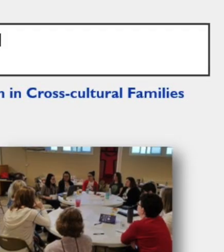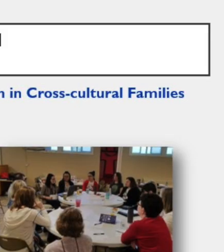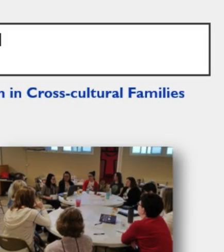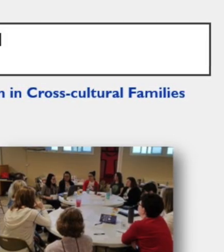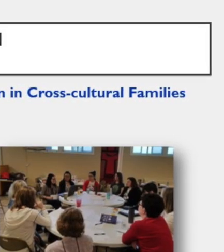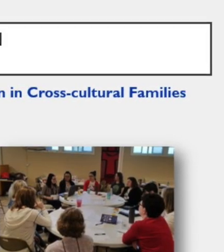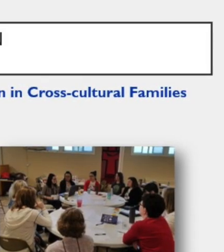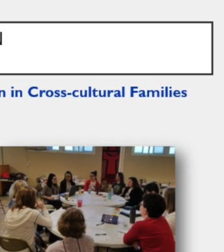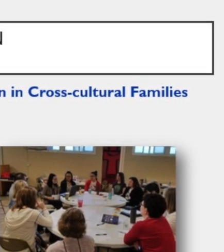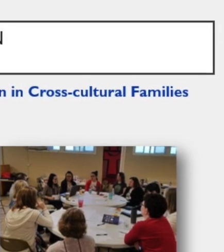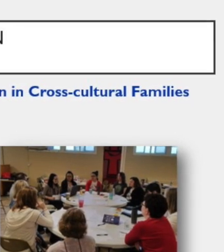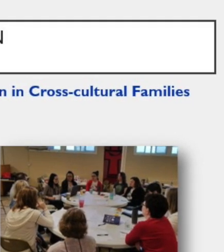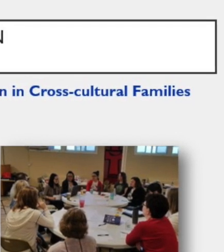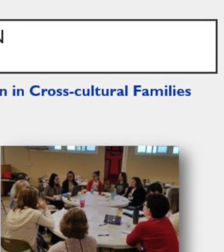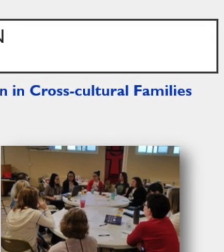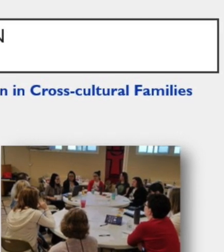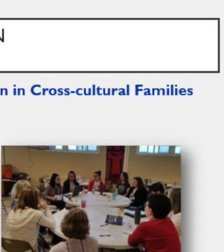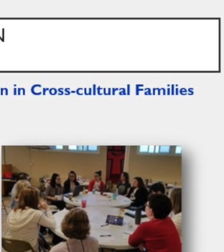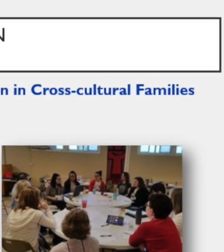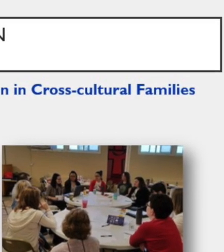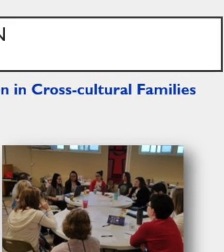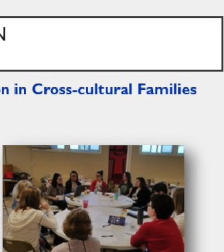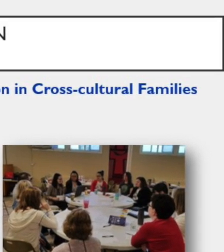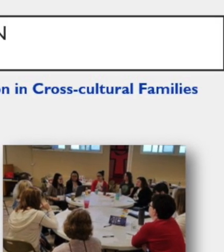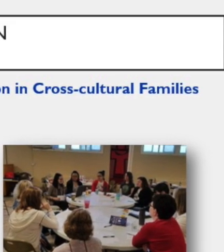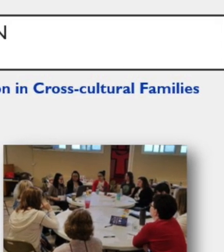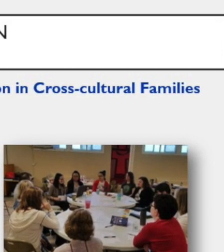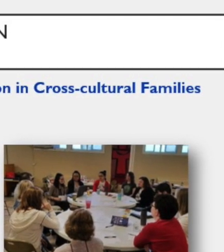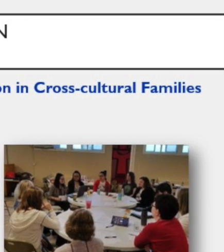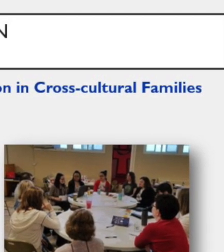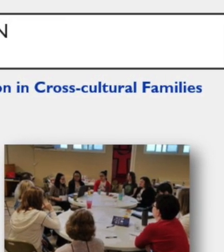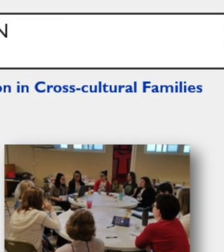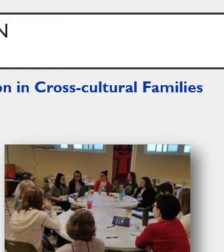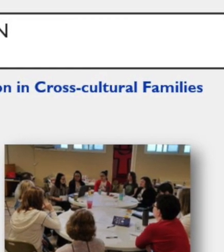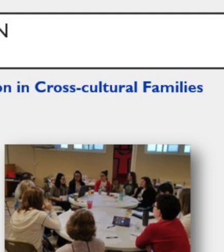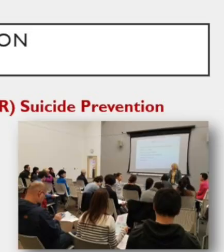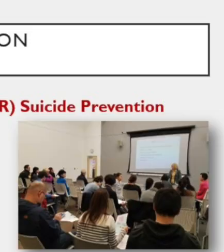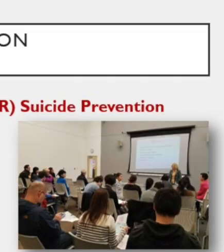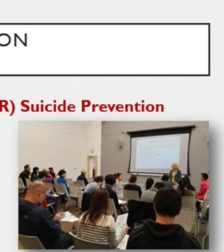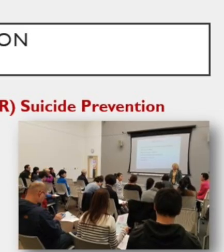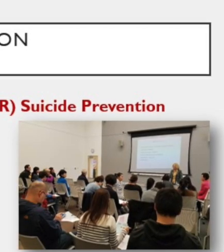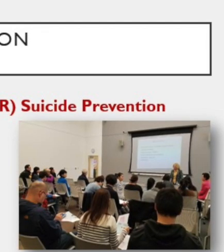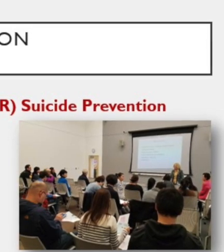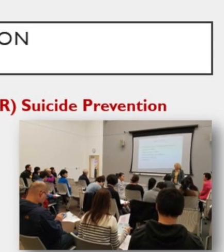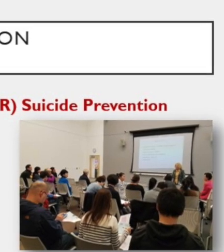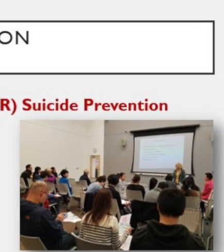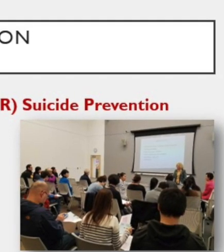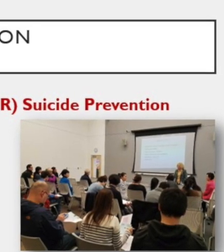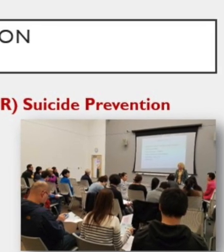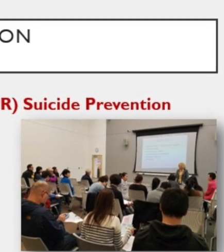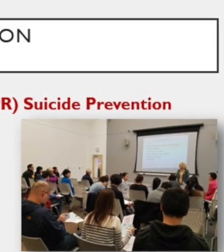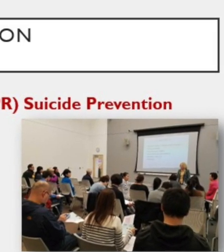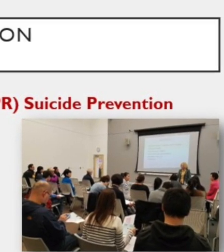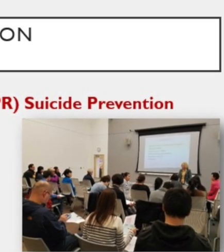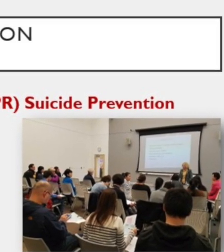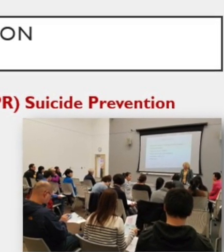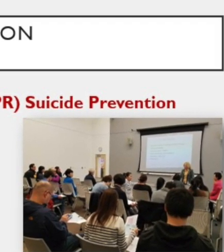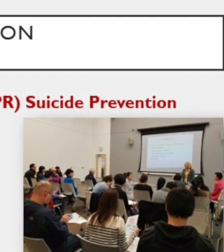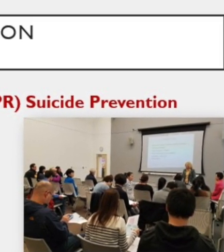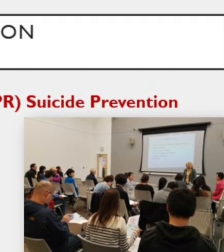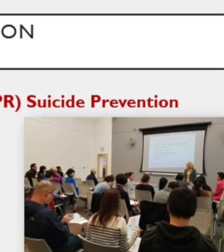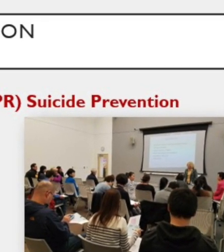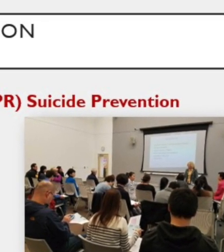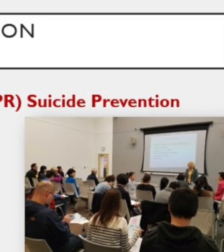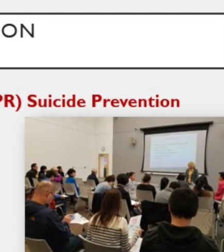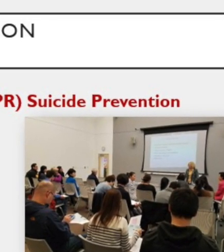I have a couple examples of different parent sessions that we did in the last year or two. But